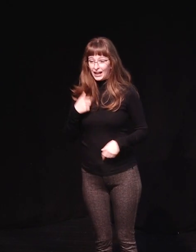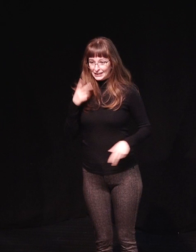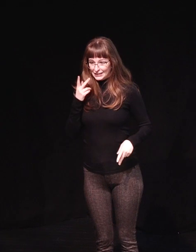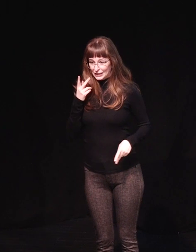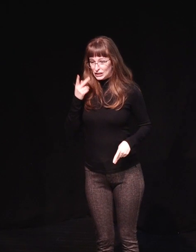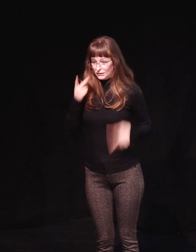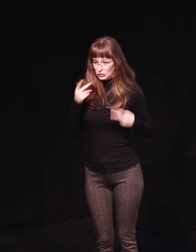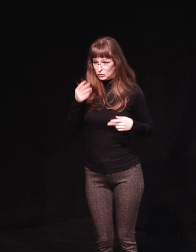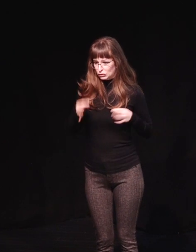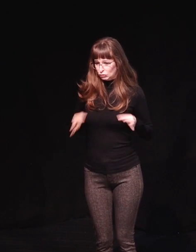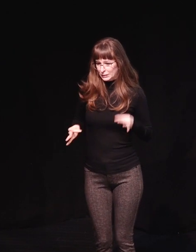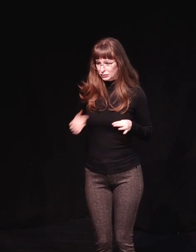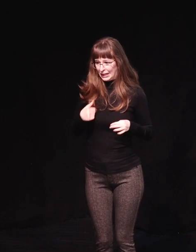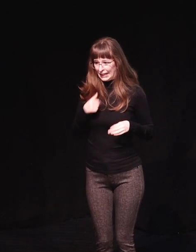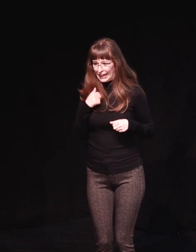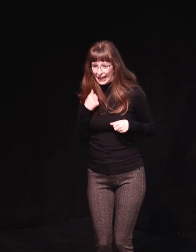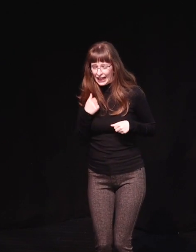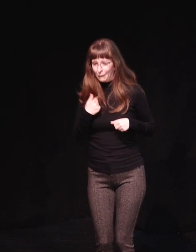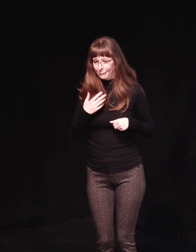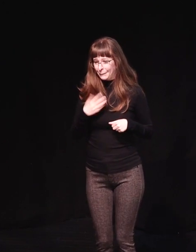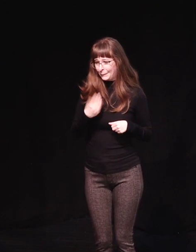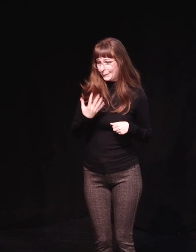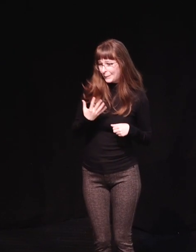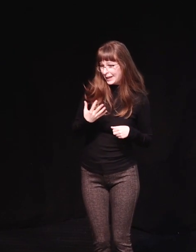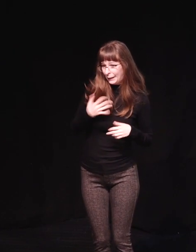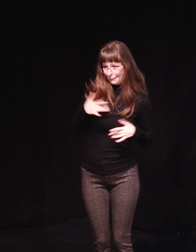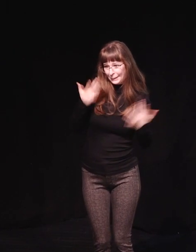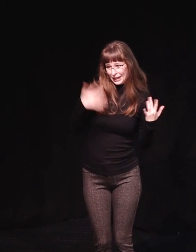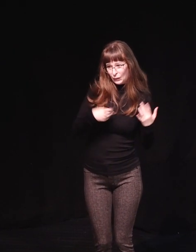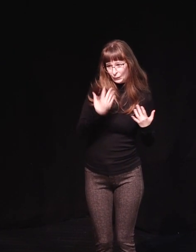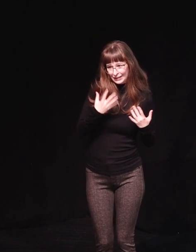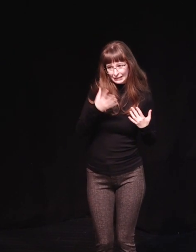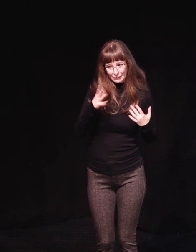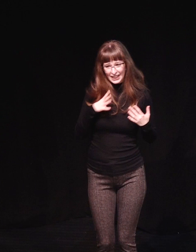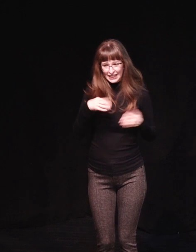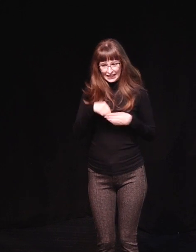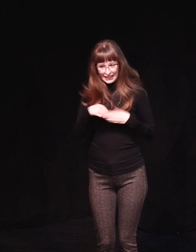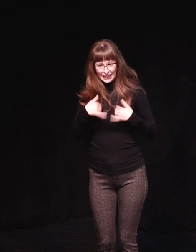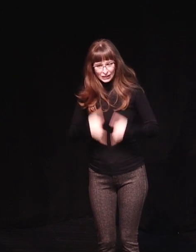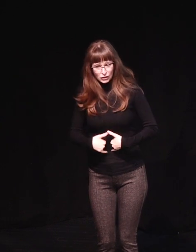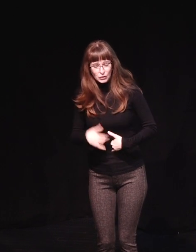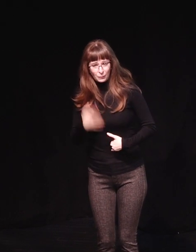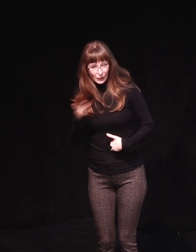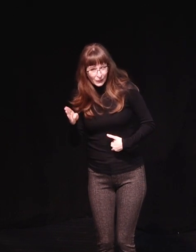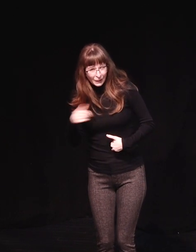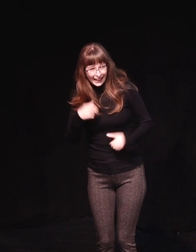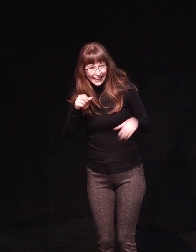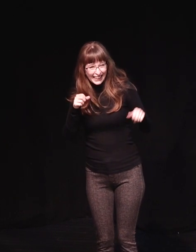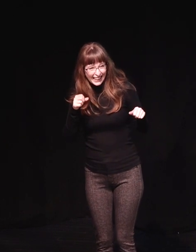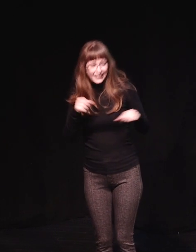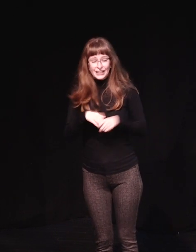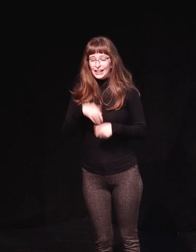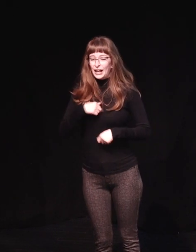as a very pale white man in a blue suit. I hope you can see me out there. I am proud to